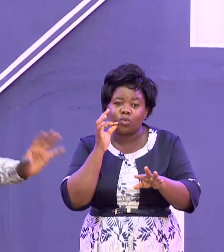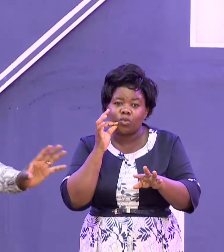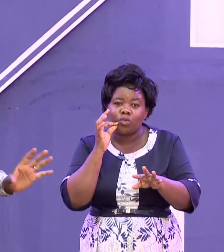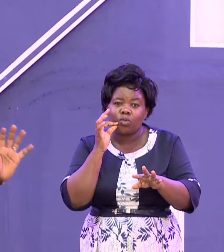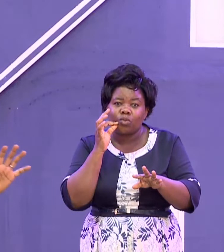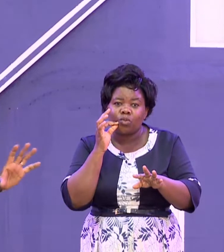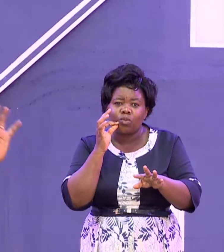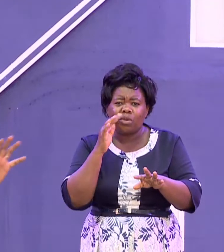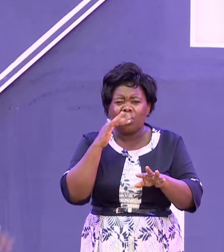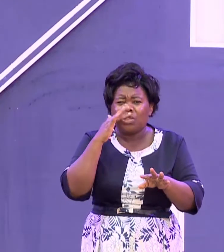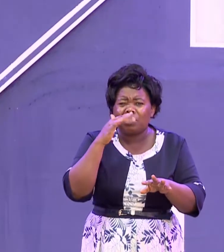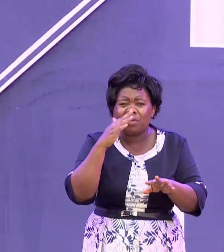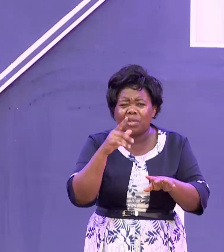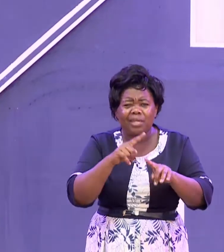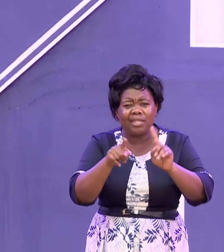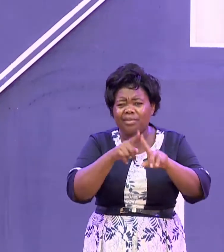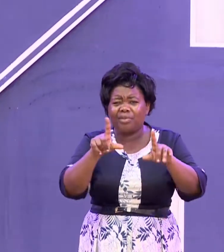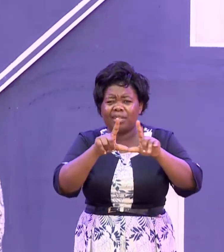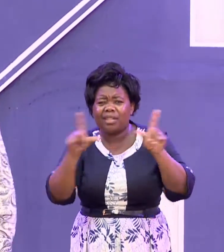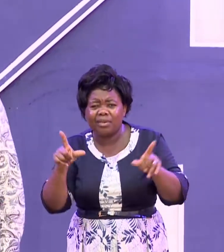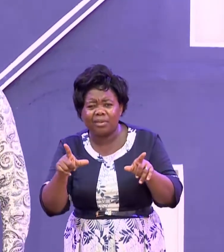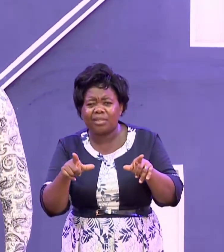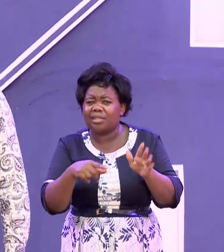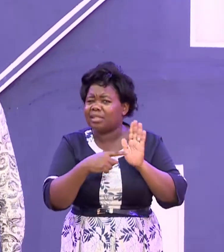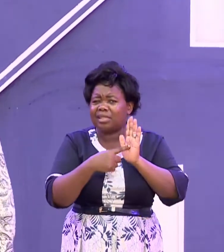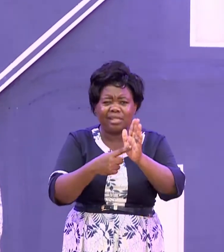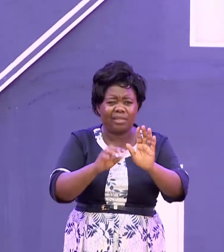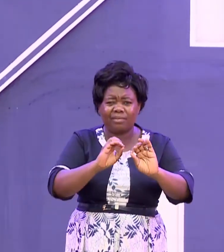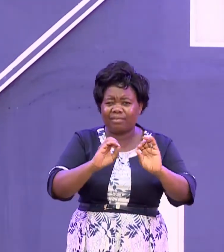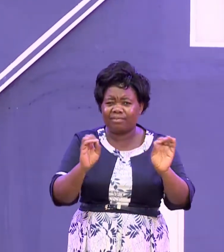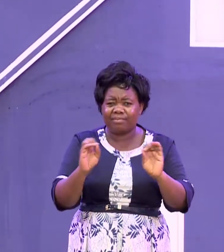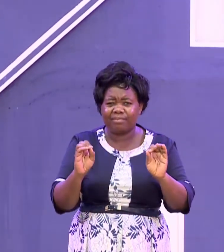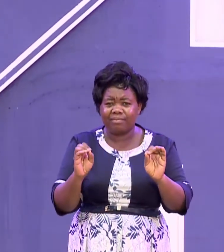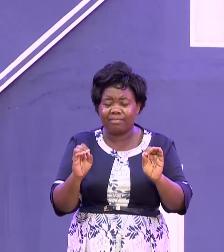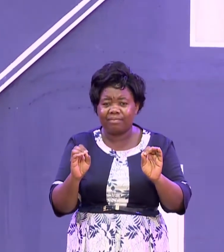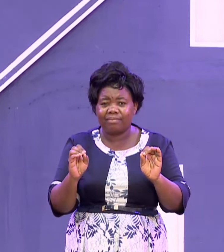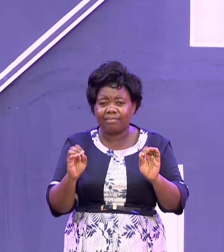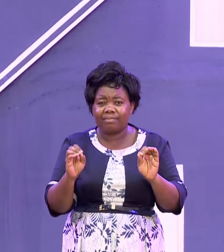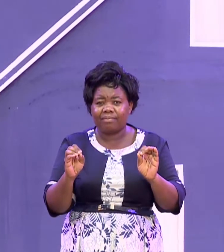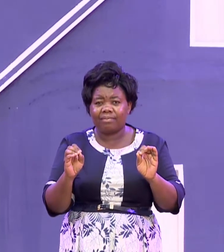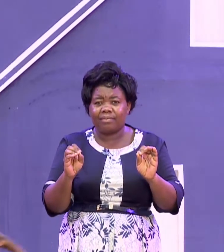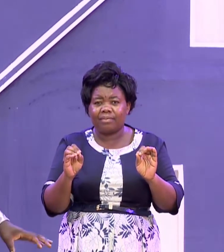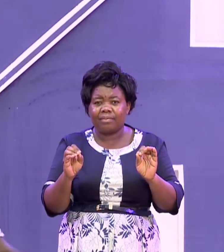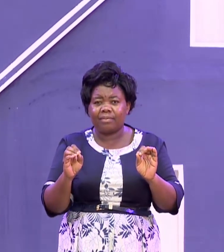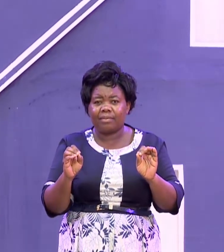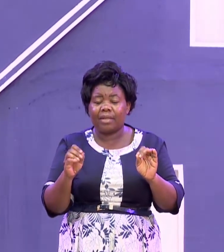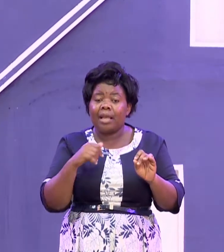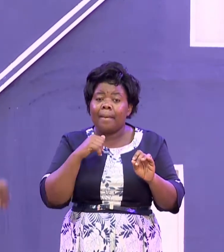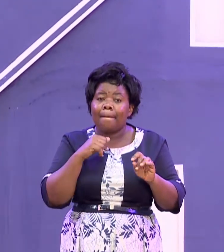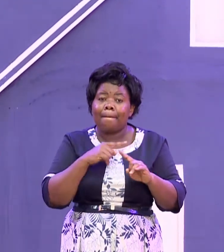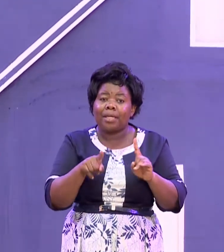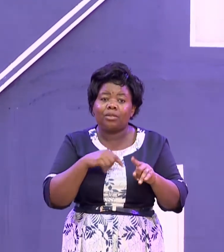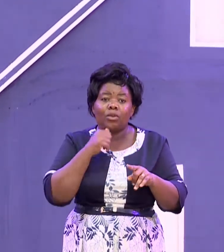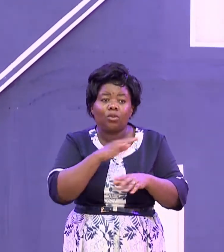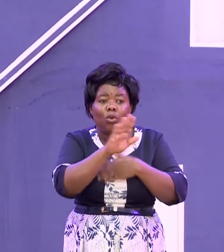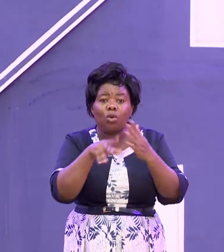You know, speaking in tongues is one of the signs. Omanyi okwogera mu nnimi kye kimu ku bubonero. But not all of us speak in